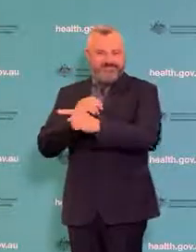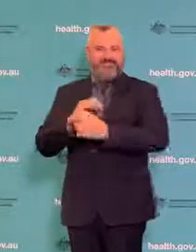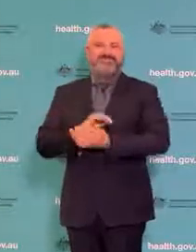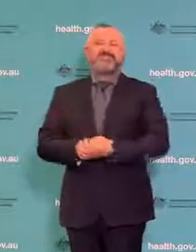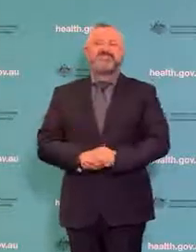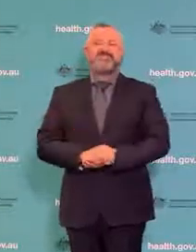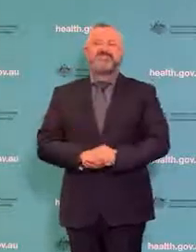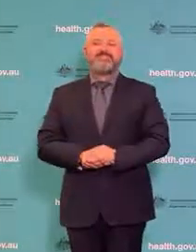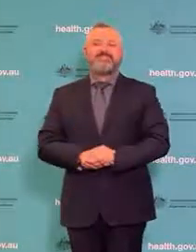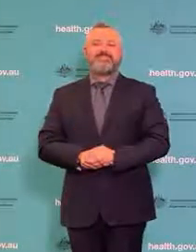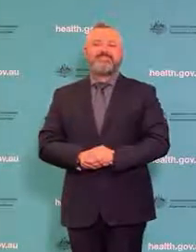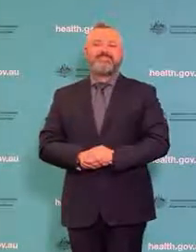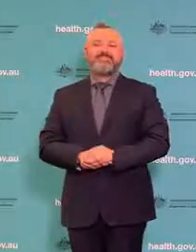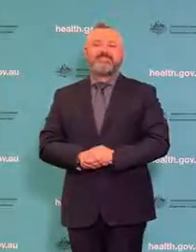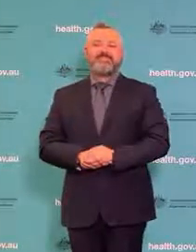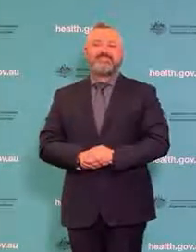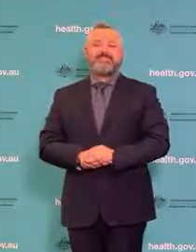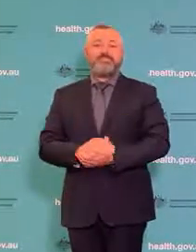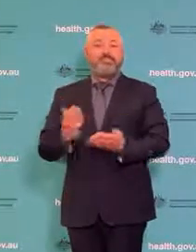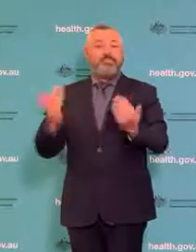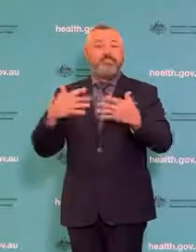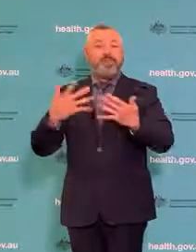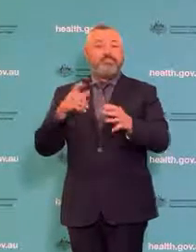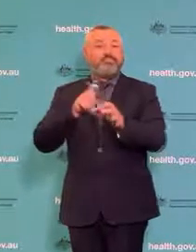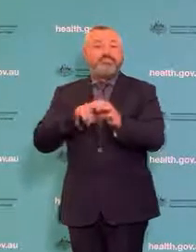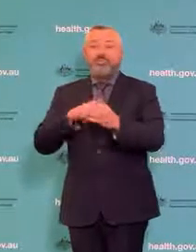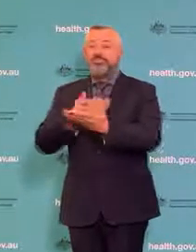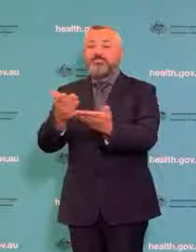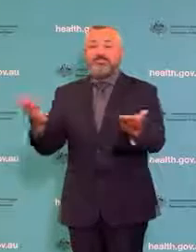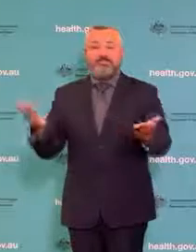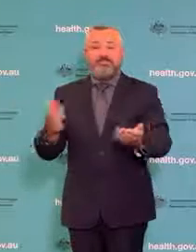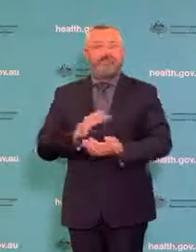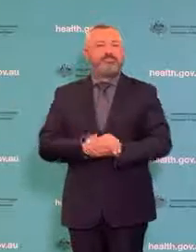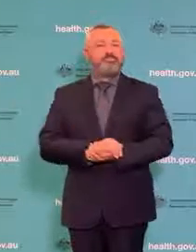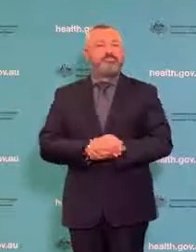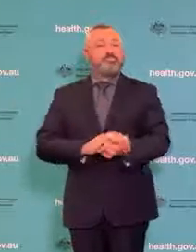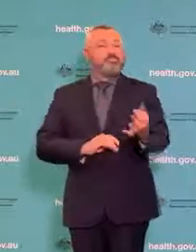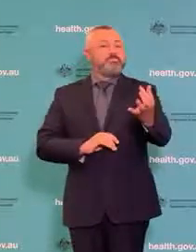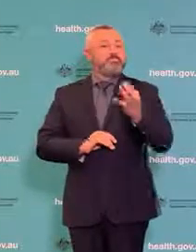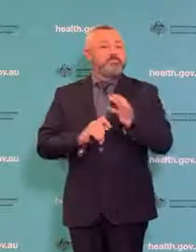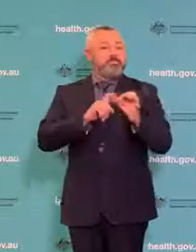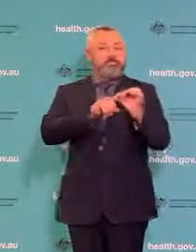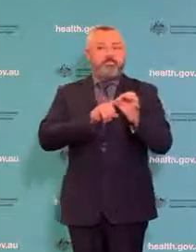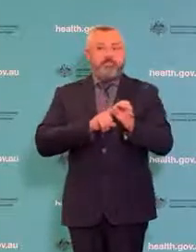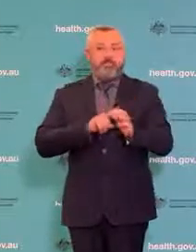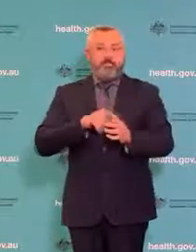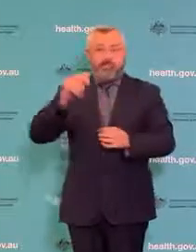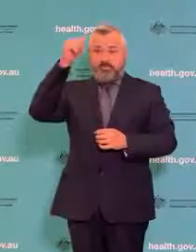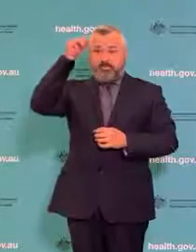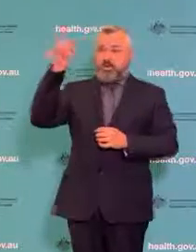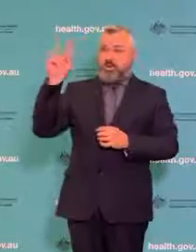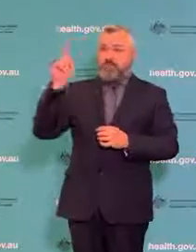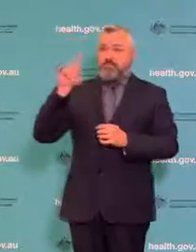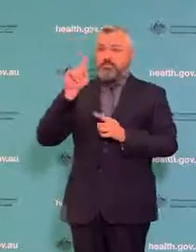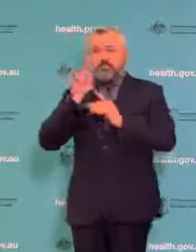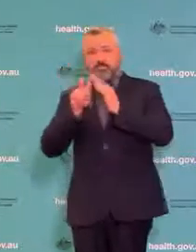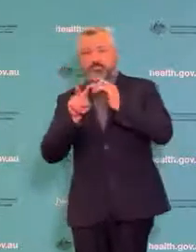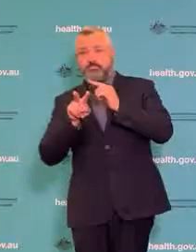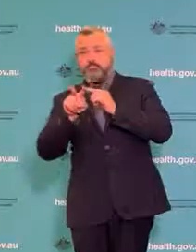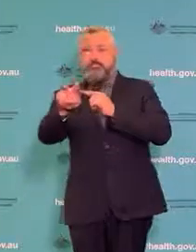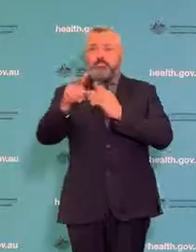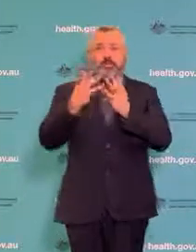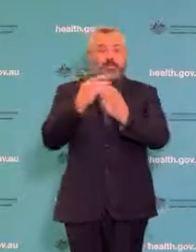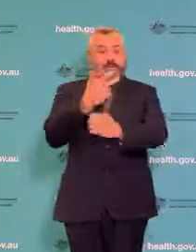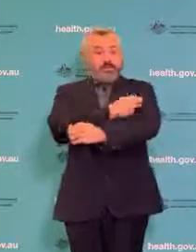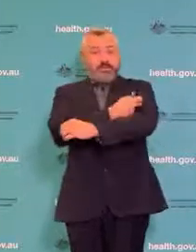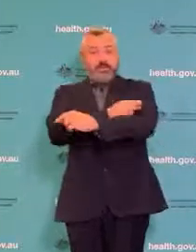So I'm happy to take any questions. Professor McMillan, based on our current trajectory with the vaccine rollout, are